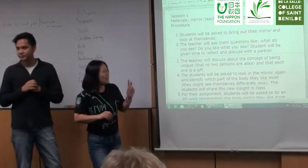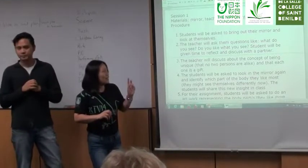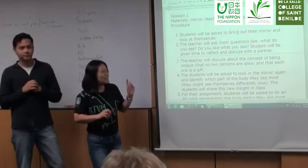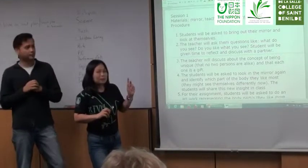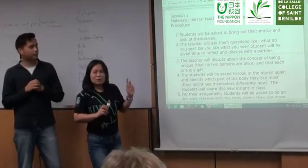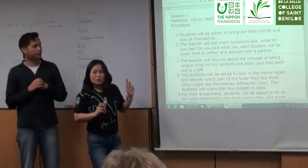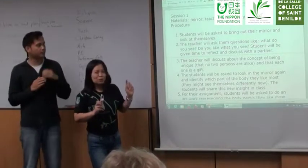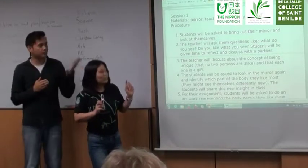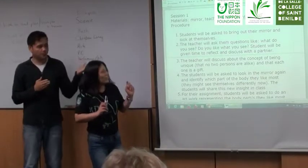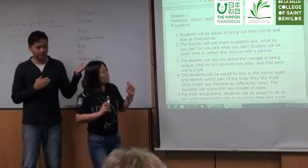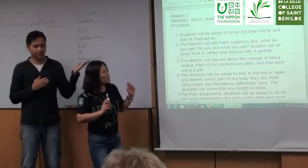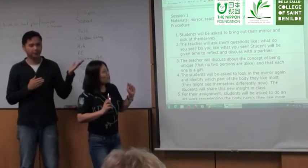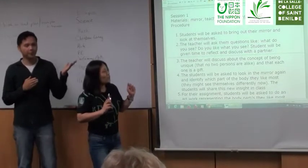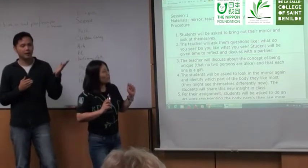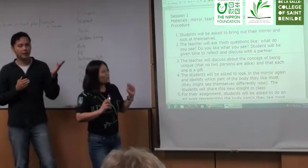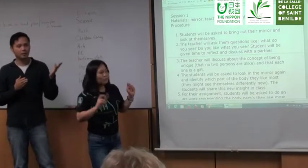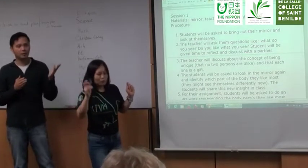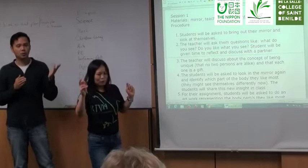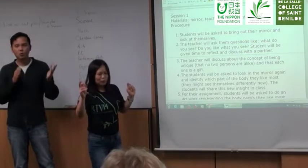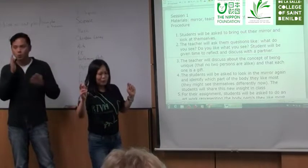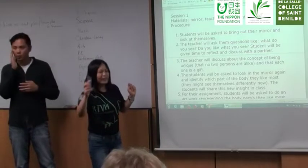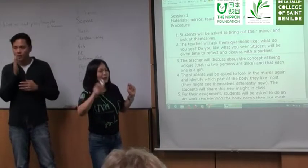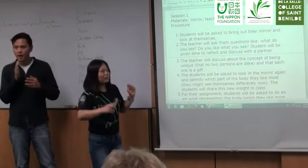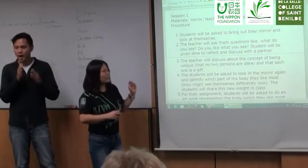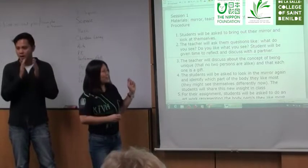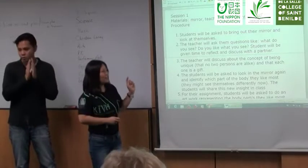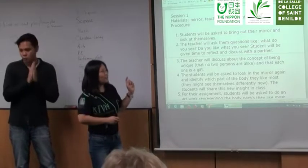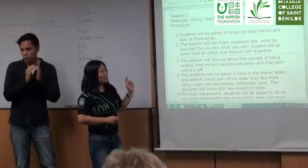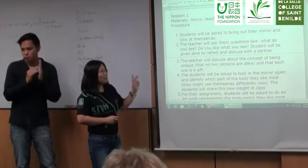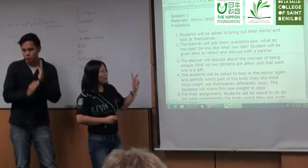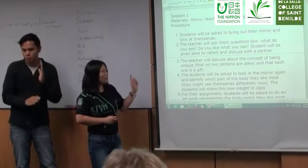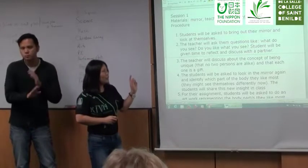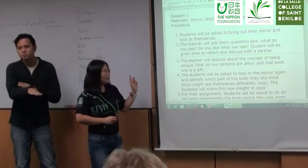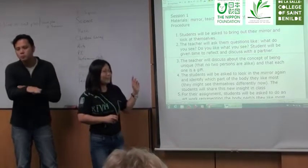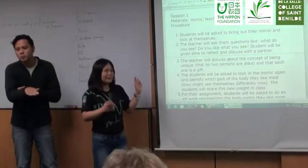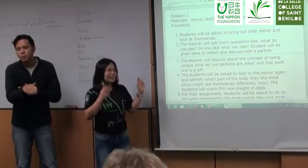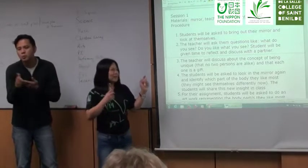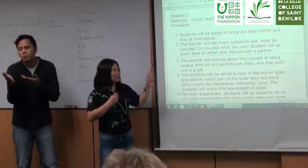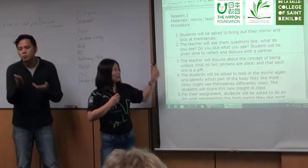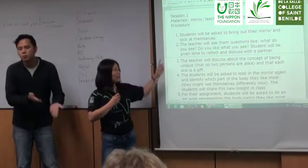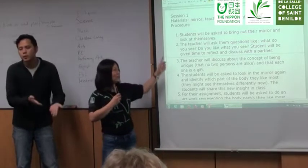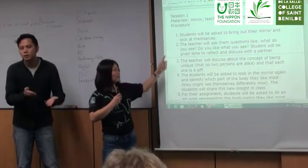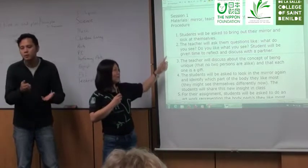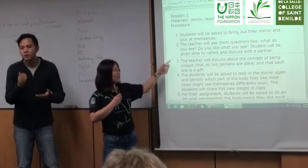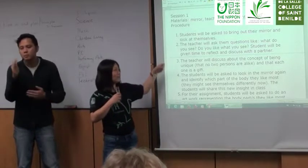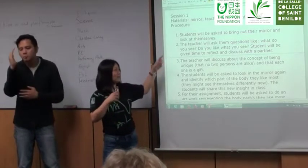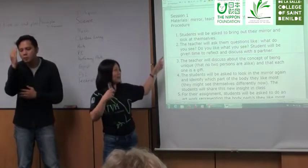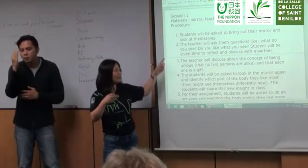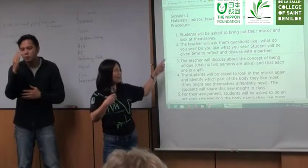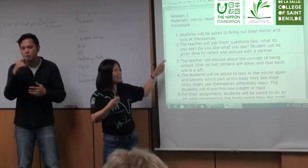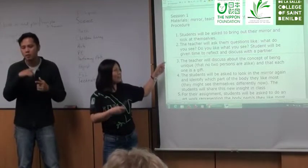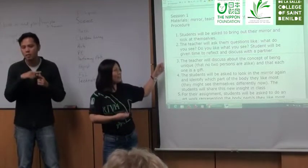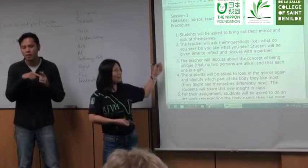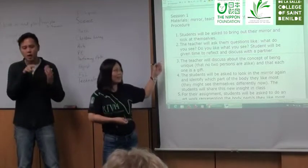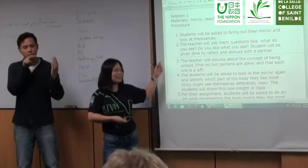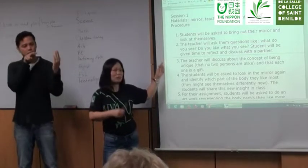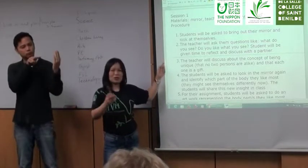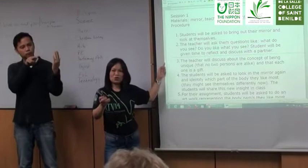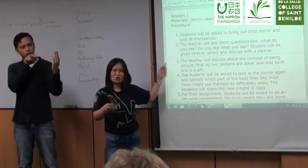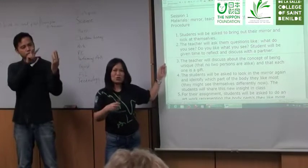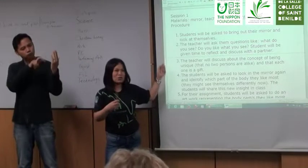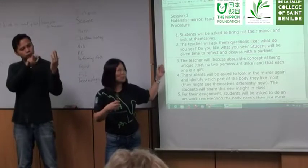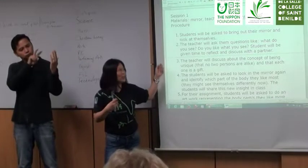okay, we ask our students to bring out their mirror and then look at themselves. Then after that, we'll